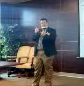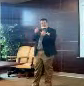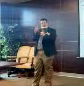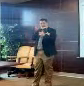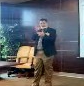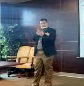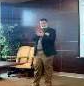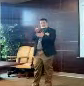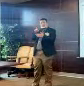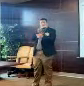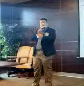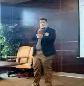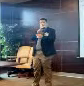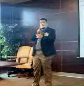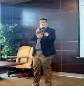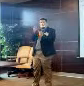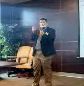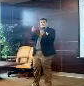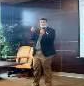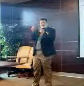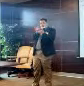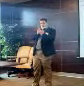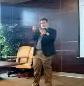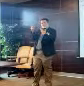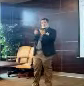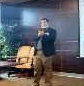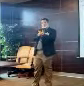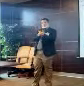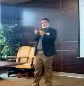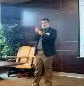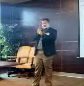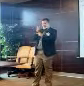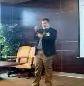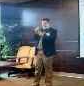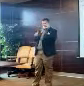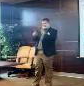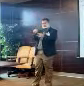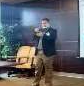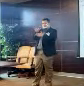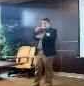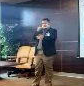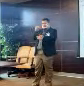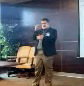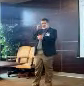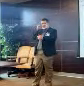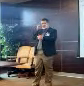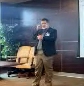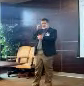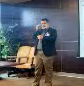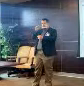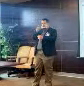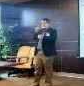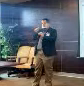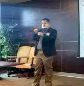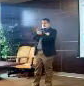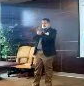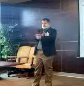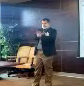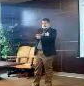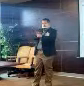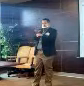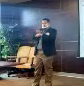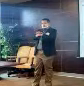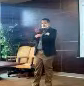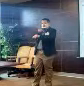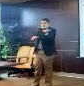really believe this is a very successful program to care for people in their home and does not put additional pressure on the hospital